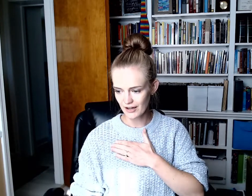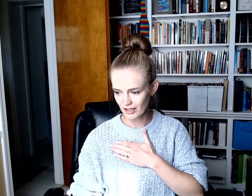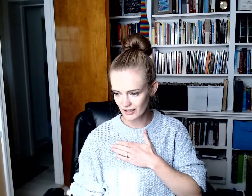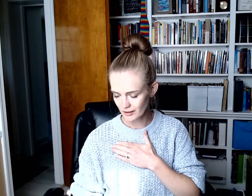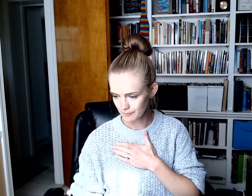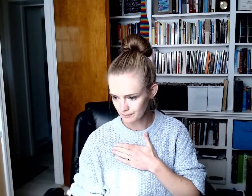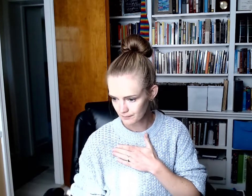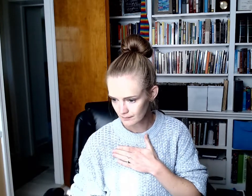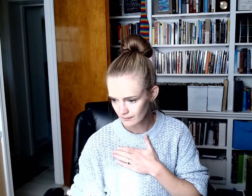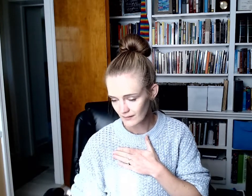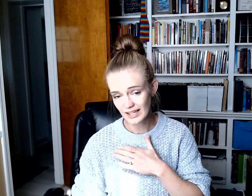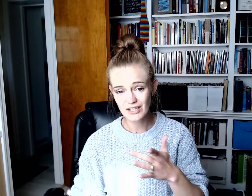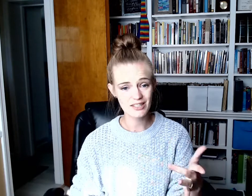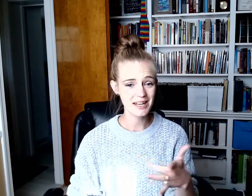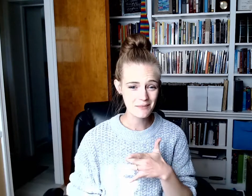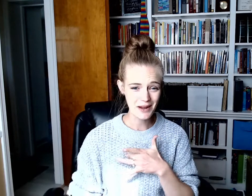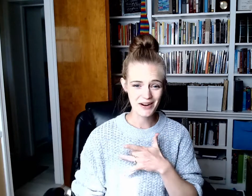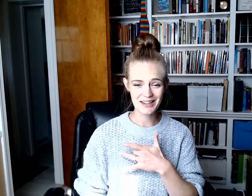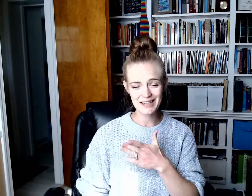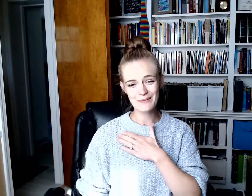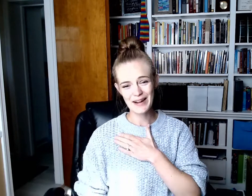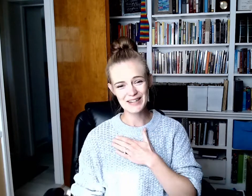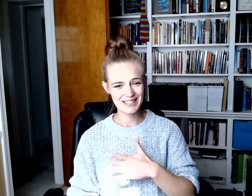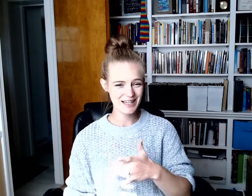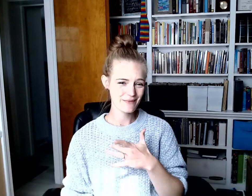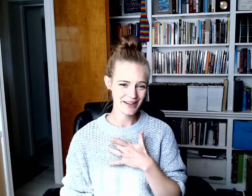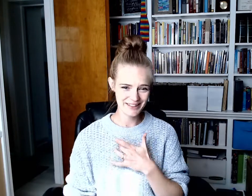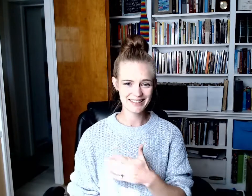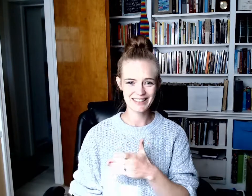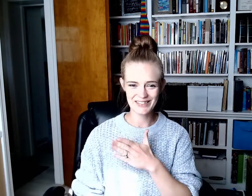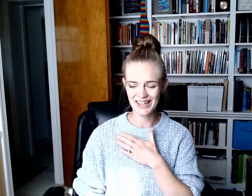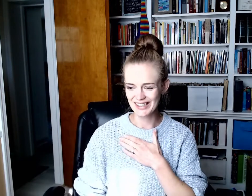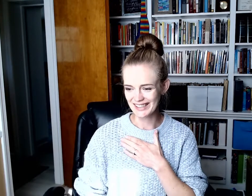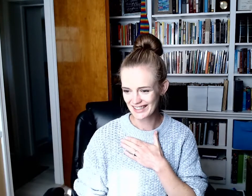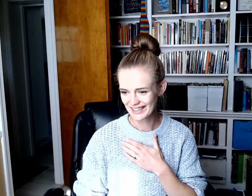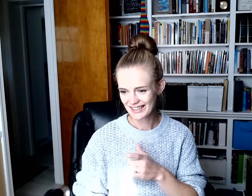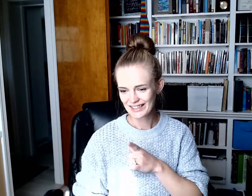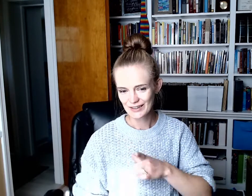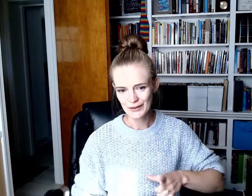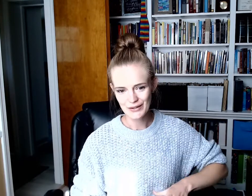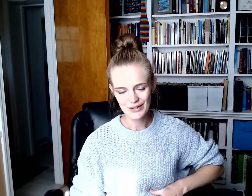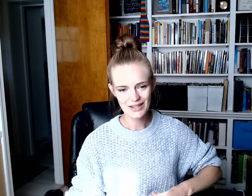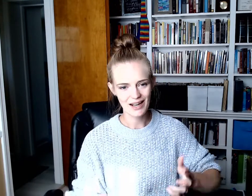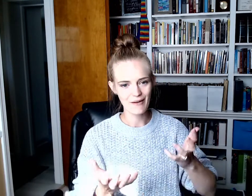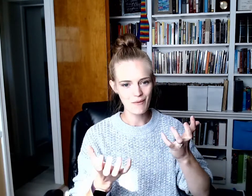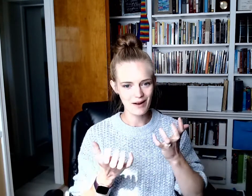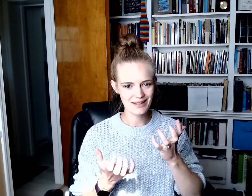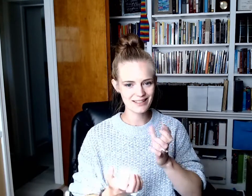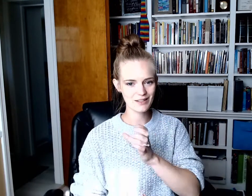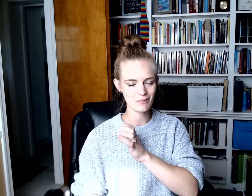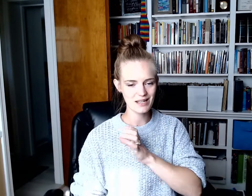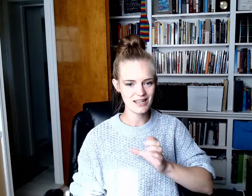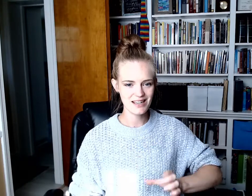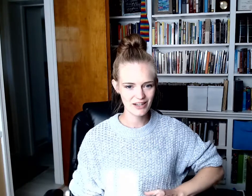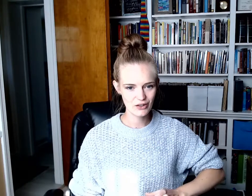heart. And then you say, in my heart, in my heart, in my heart, in my heart. Lord, I want to be a